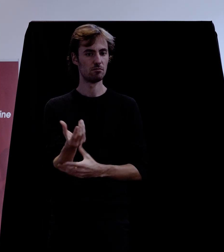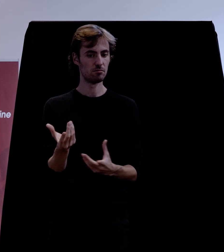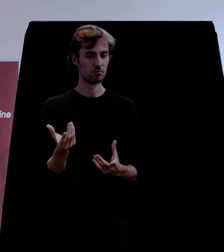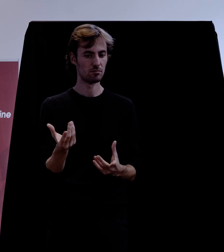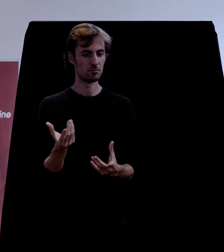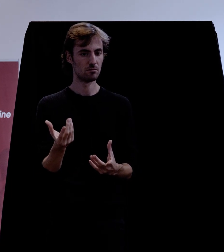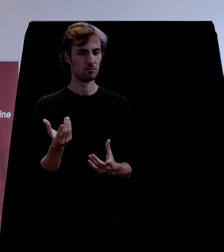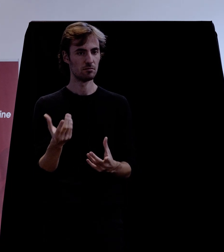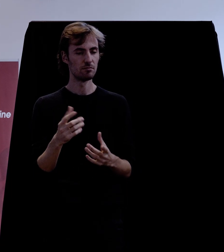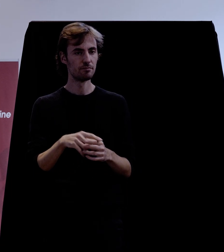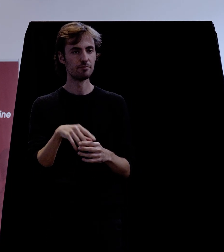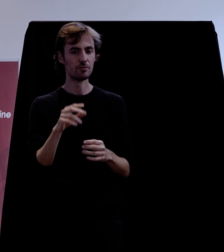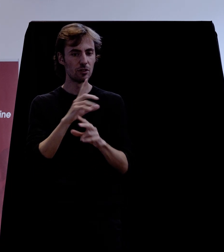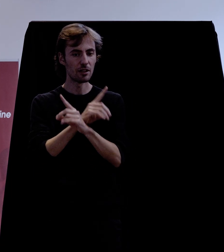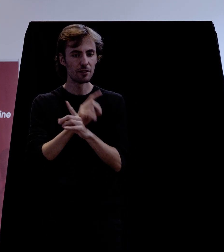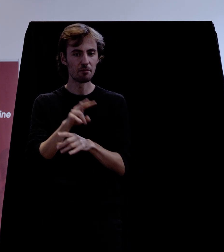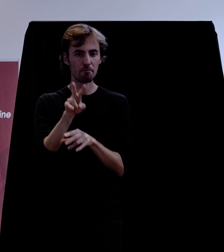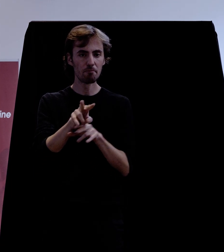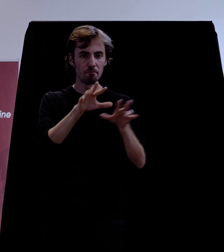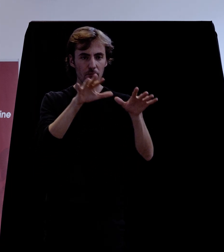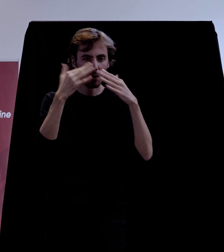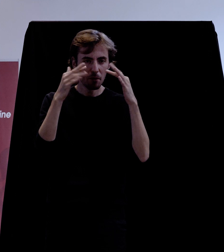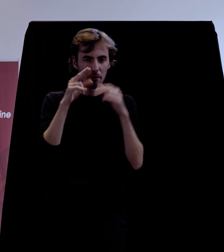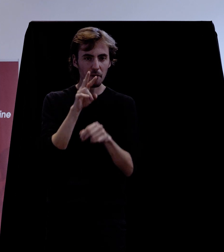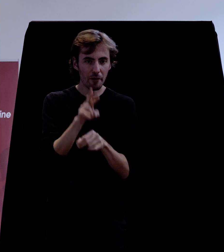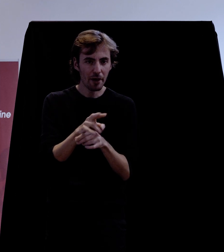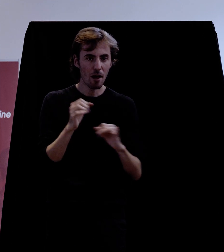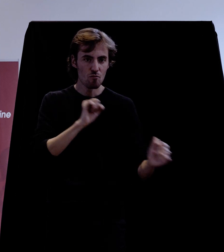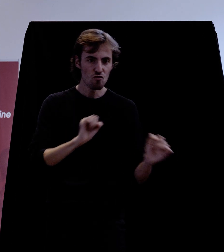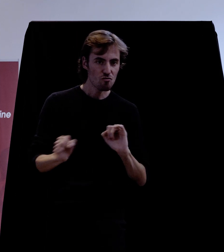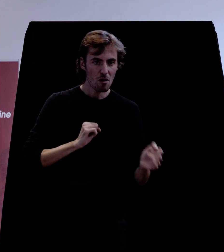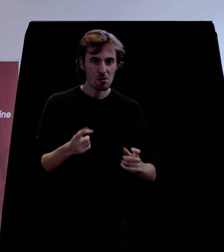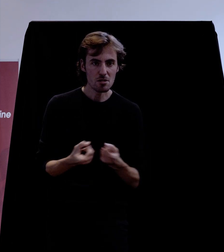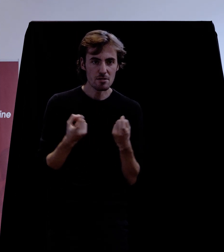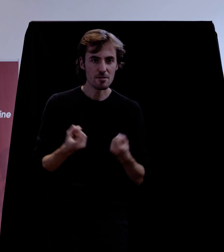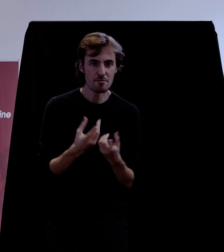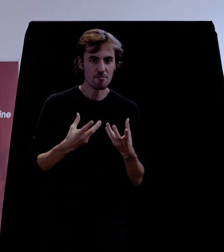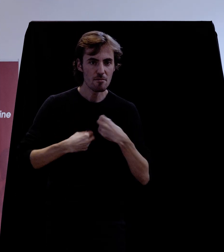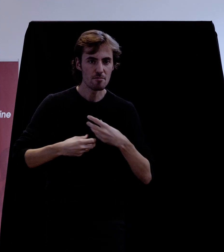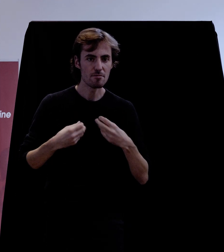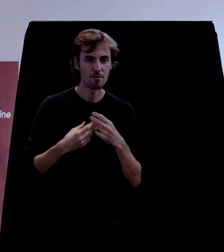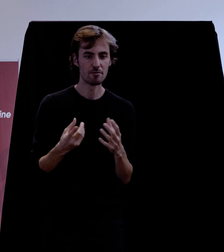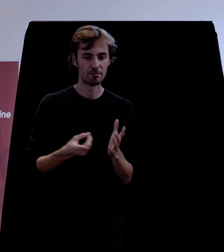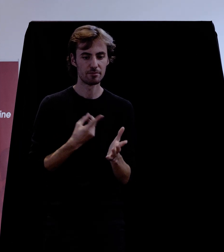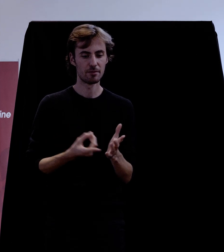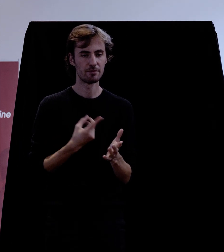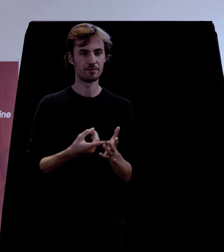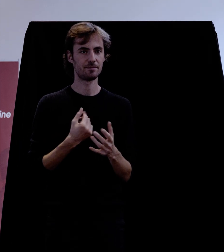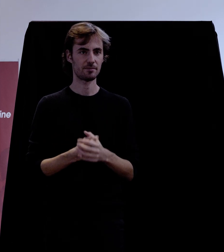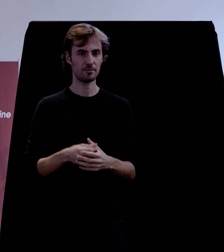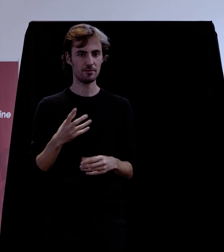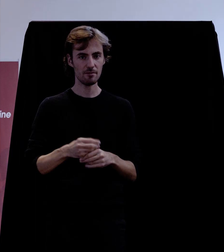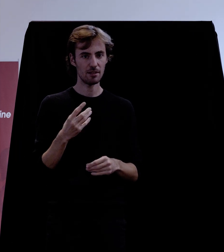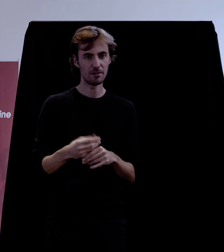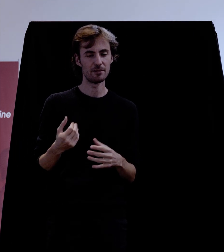get upset by anything, that he could go get that DVD and put it in. He'd say to his mom, I need Fun Chi right now, to